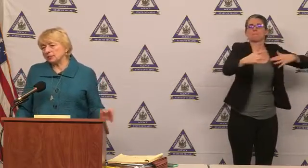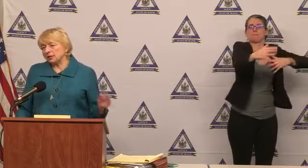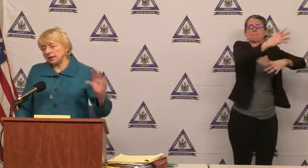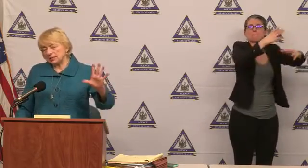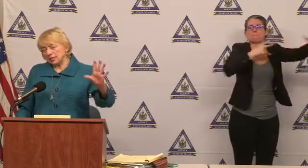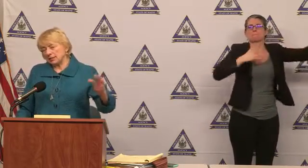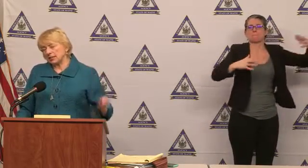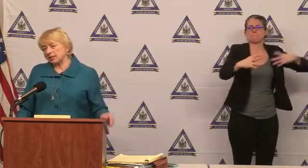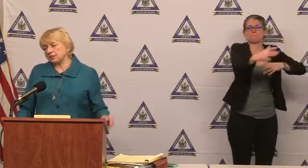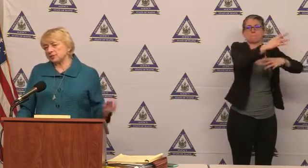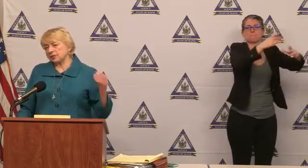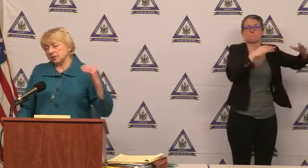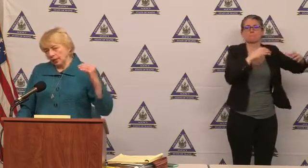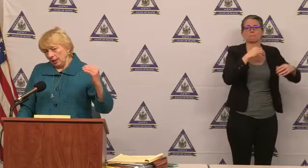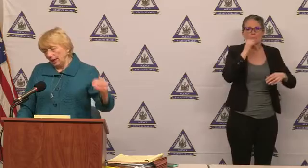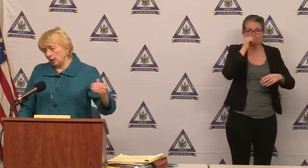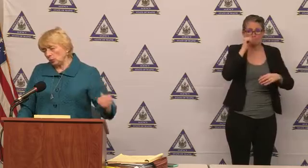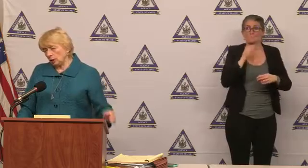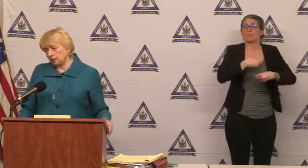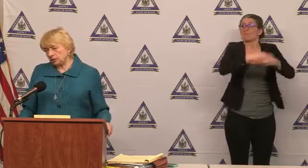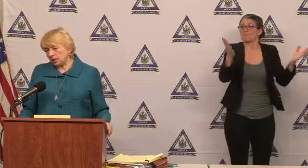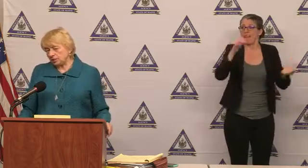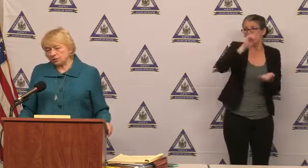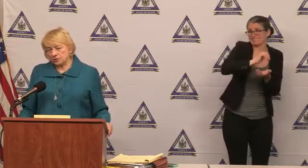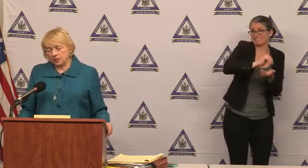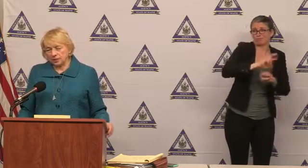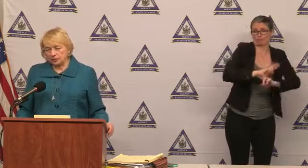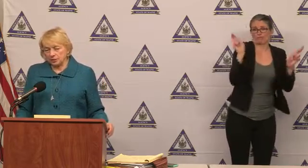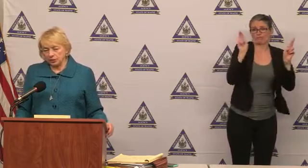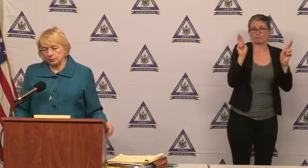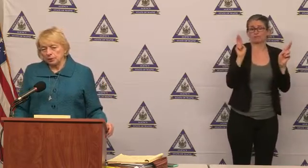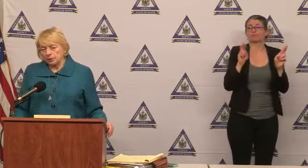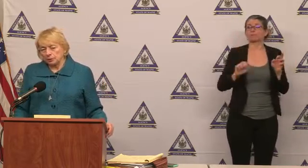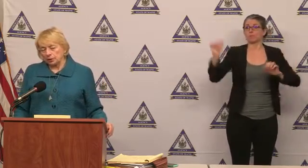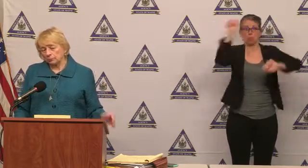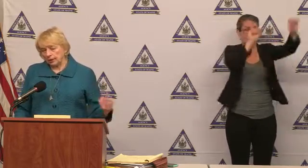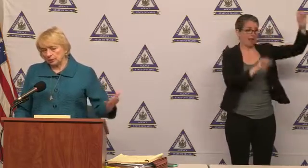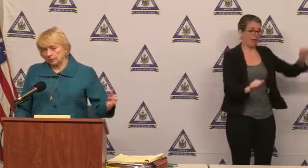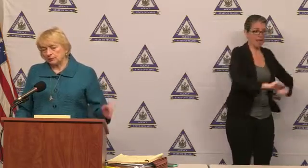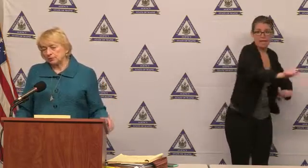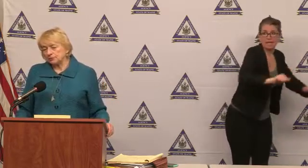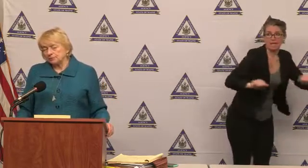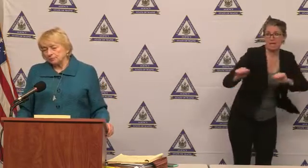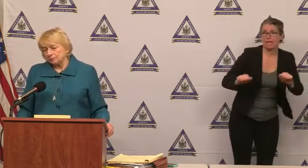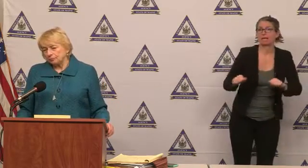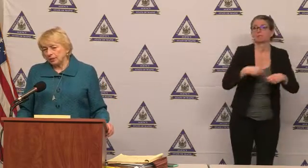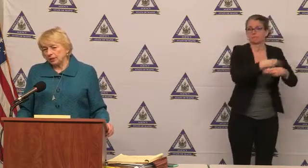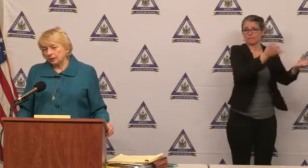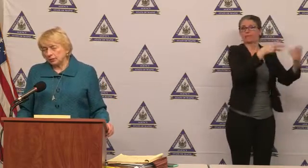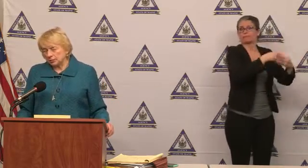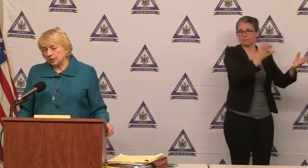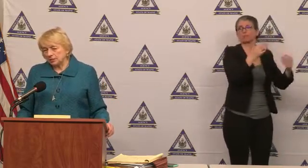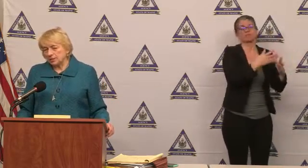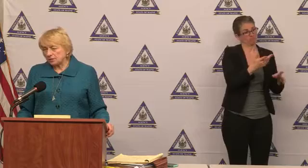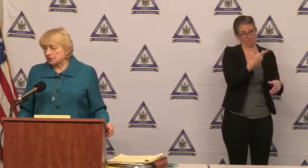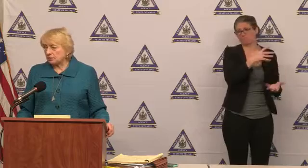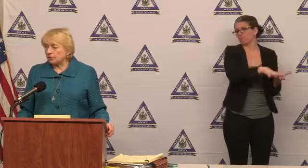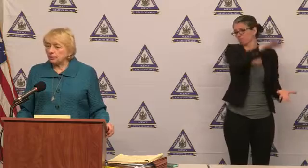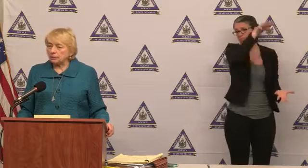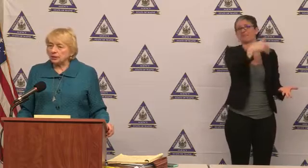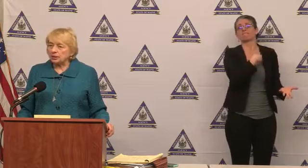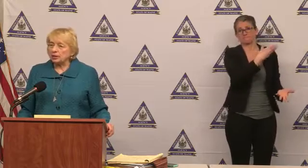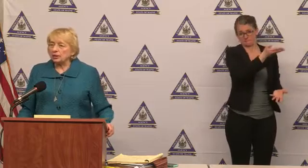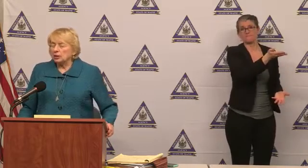sanitizing, hand sanitizers and hand washing stations at at regular intervals. Those kinds of things